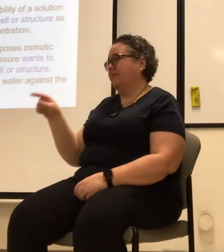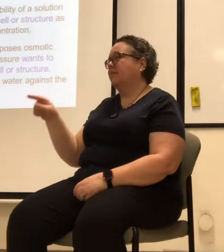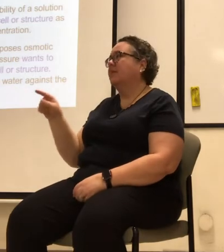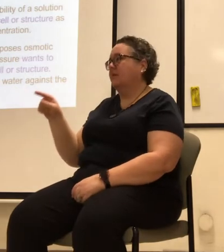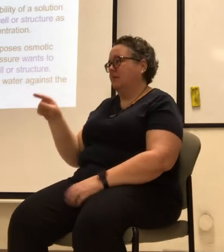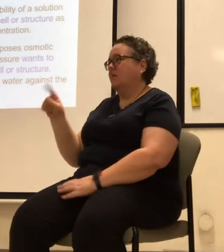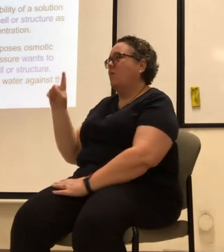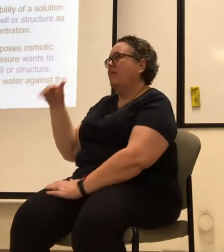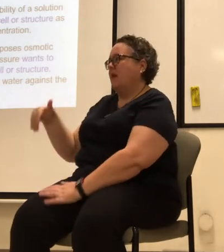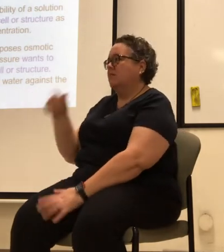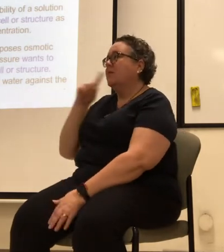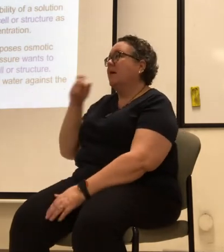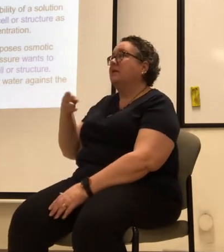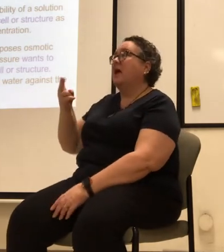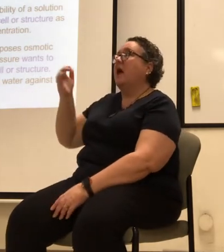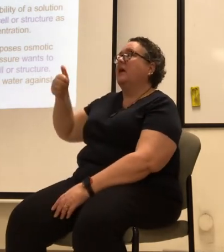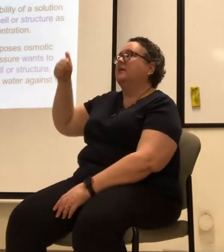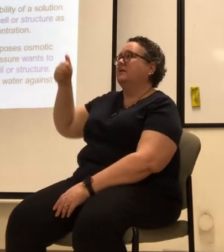pressure, right?